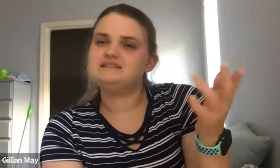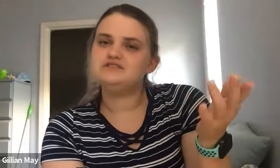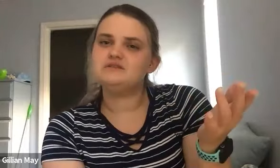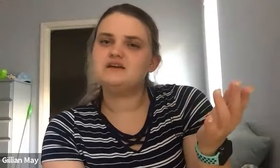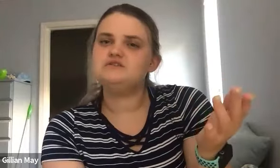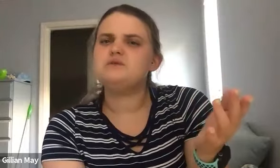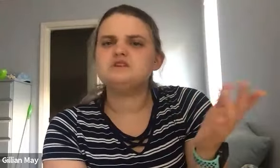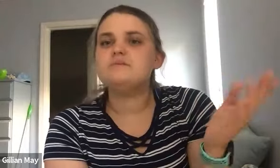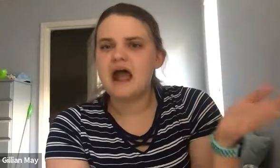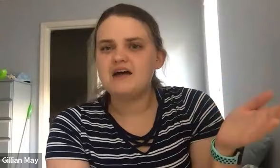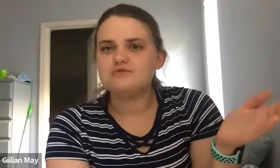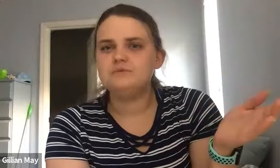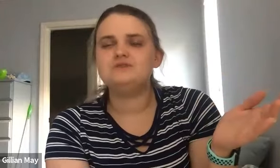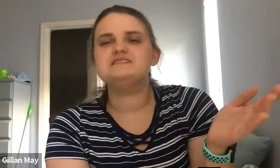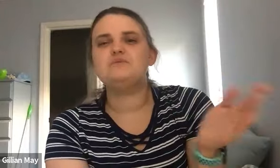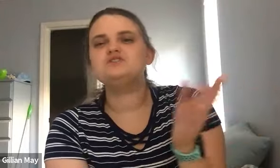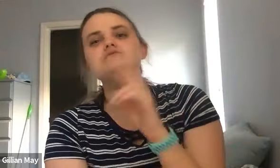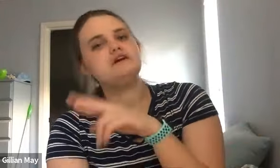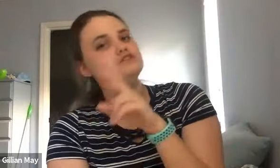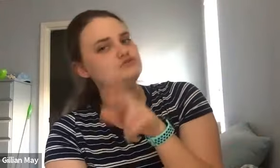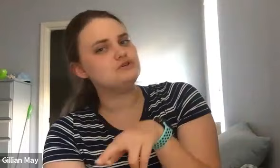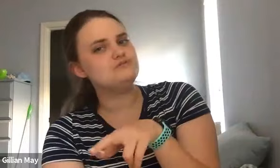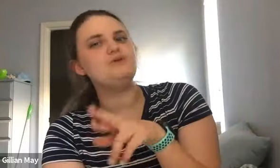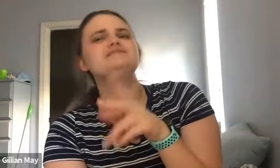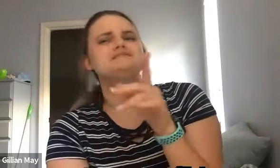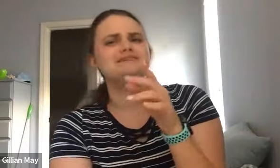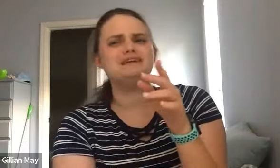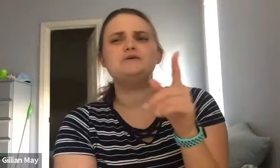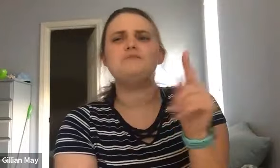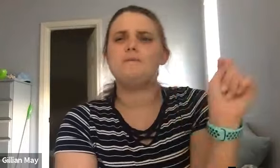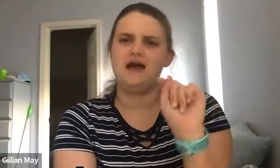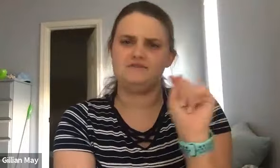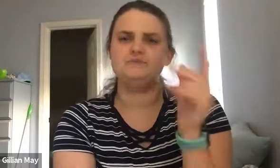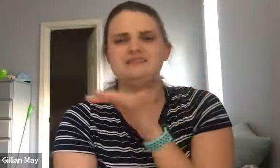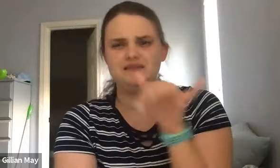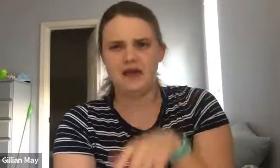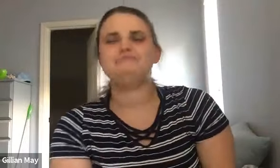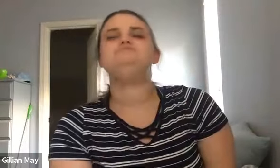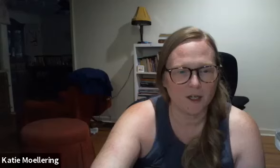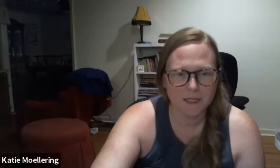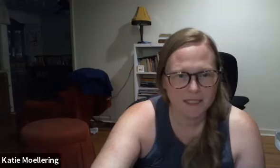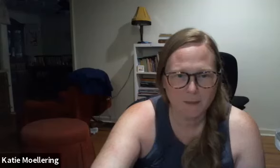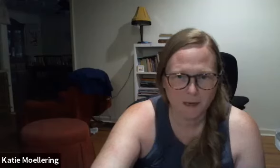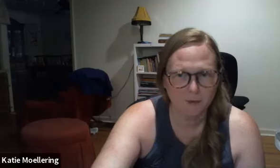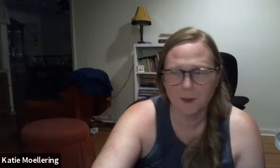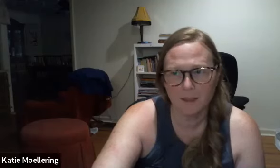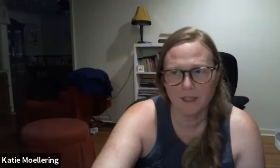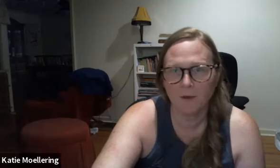It's also like how you say, where's the bathroom? You don't say, where's the restroom? You always tend to hear more bathroom. It's like that. Yeah, nobody says powder room anymore